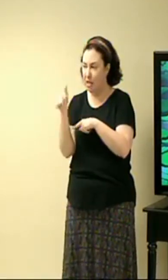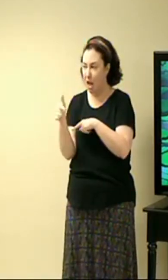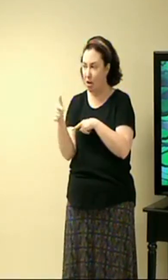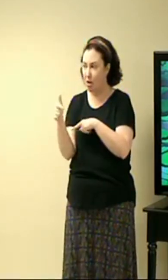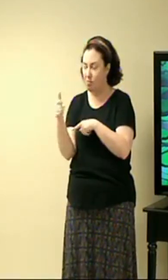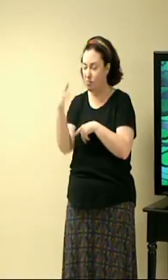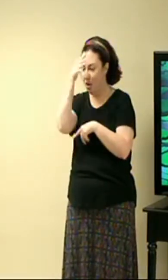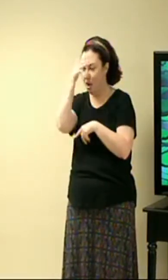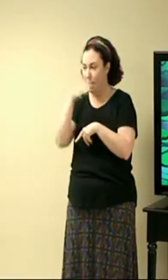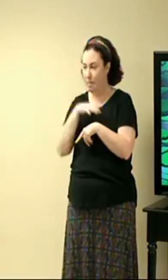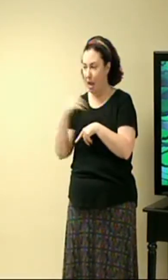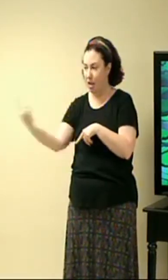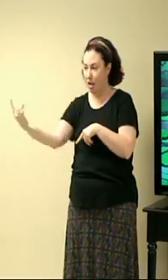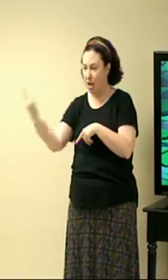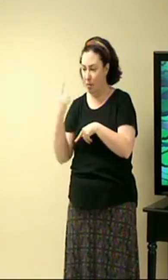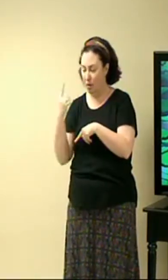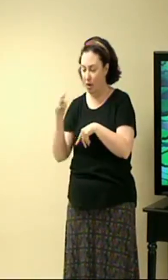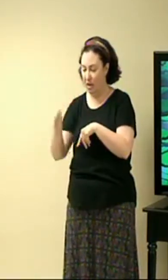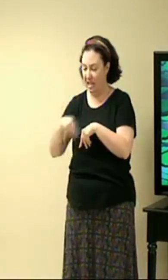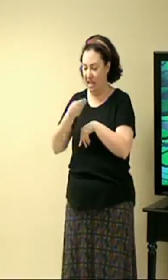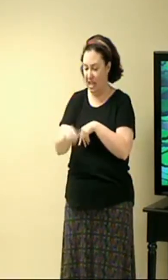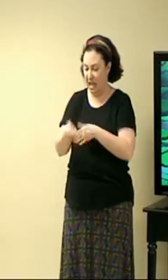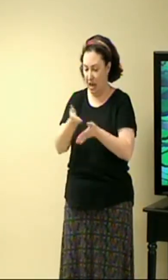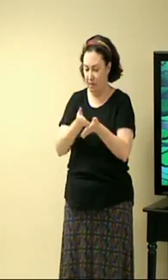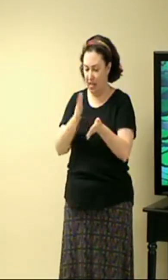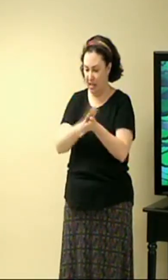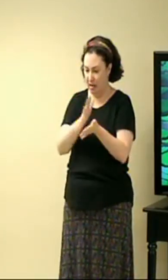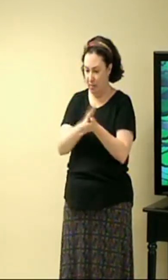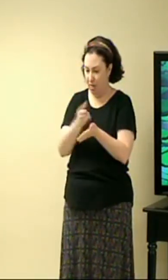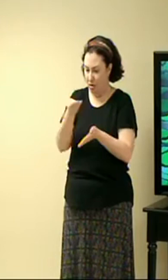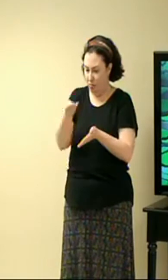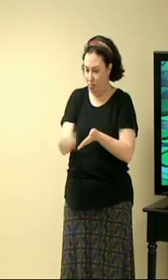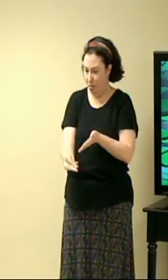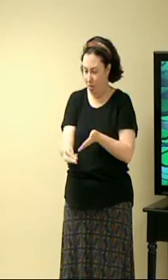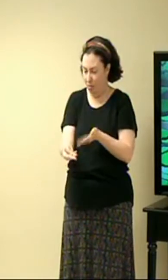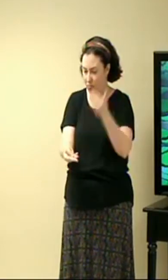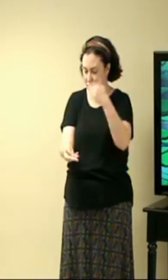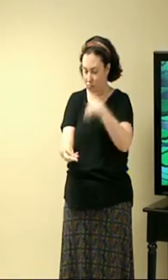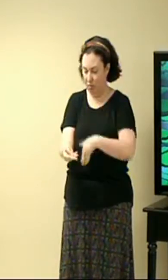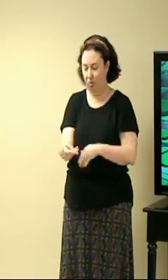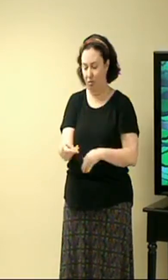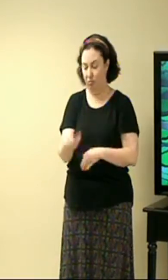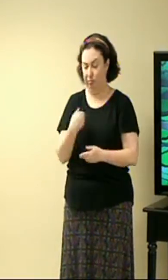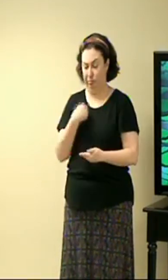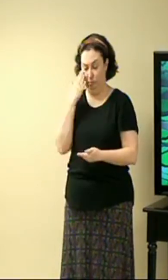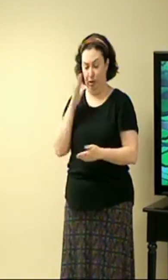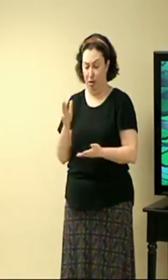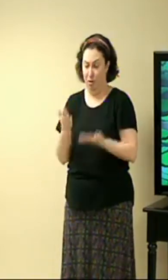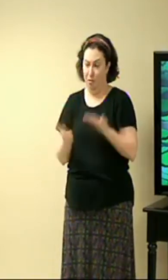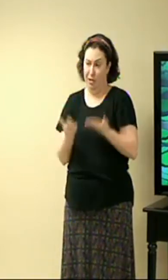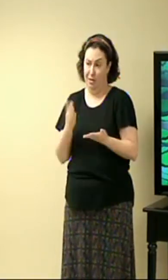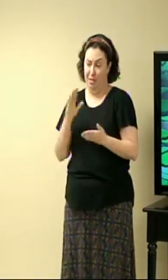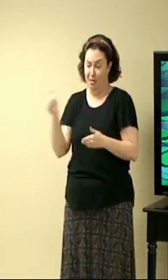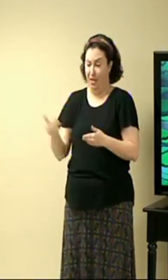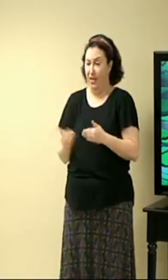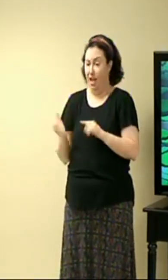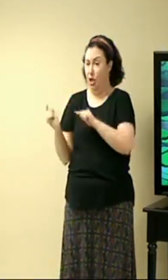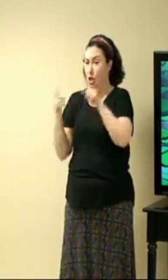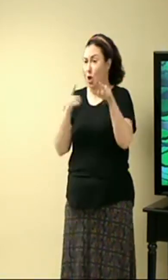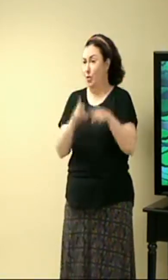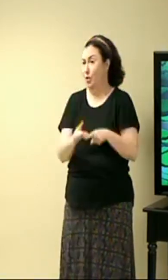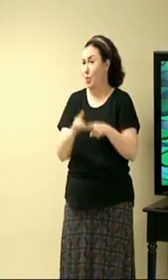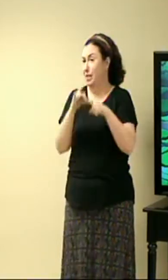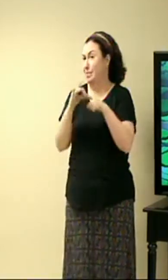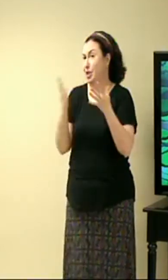thought, maybe he's inviting me to some event. Maybe he's inviting me to like a guest lunch. I didn't know what it was. So I flipped it over, and it was a